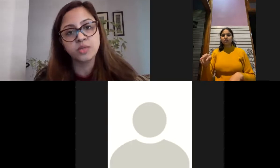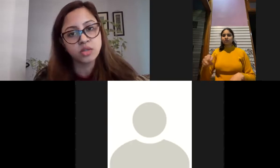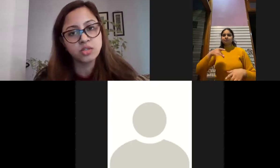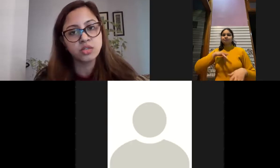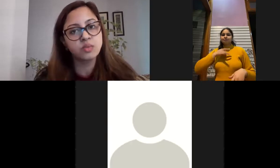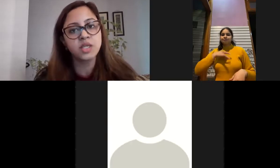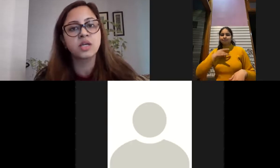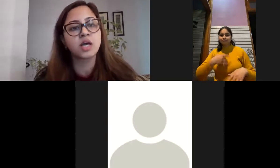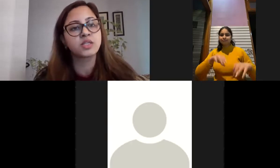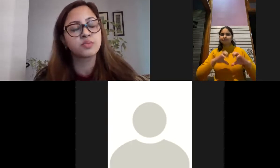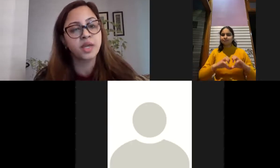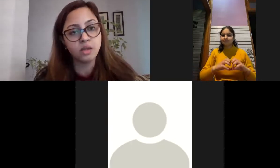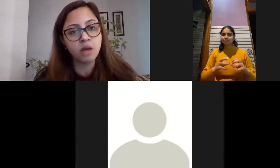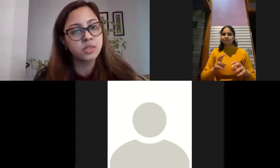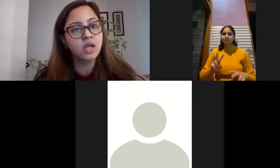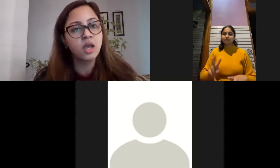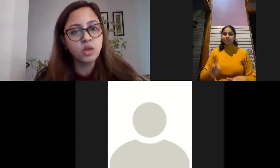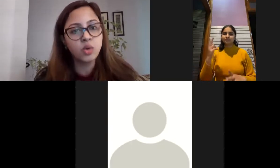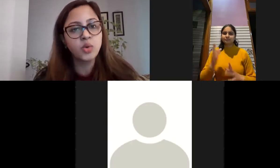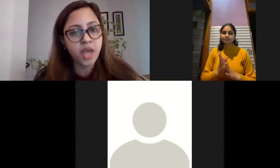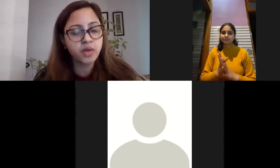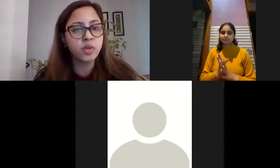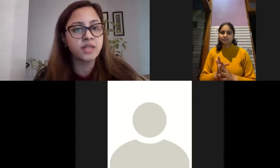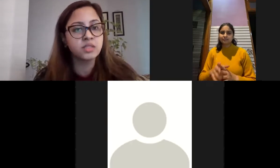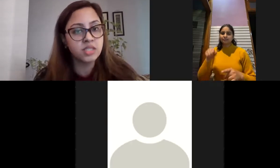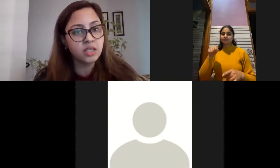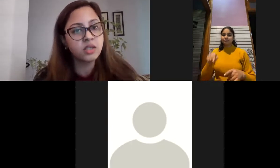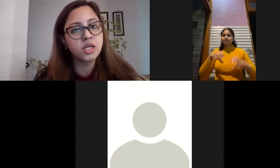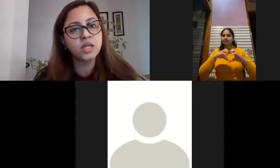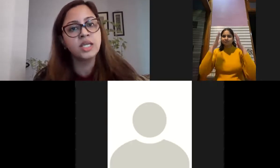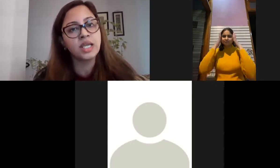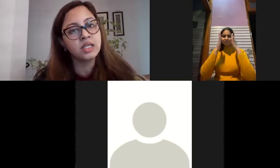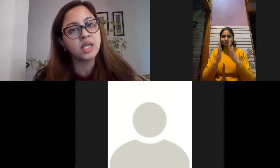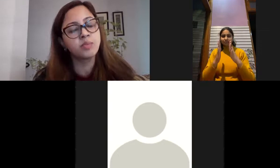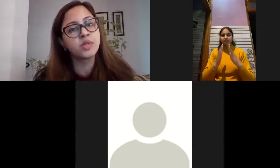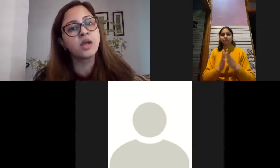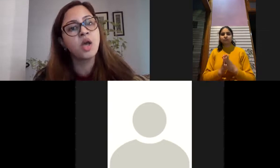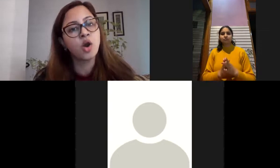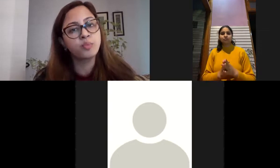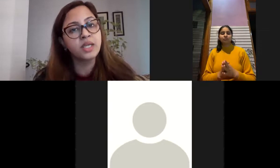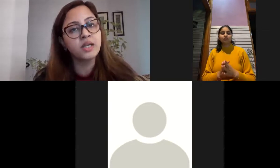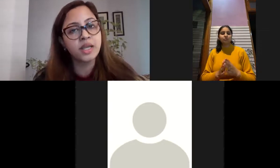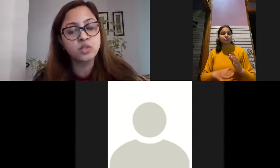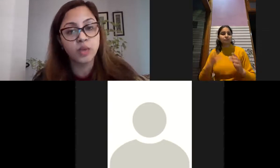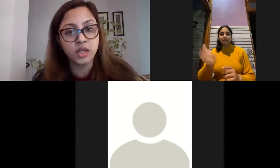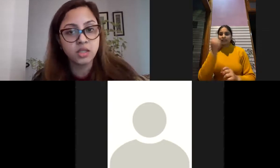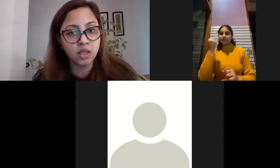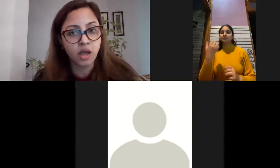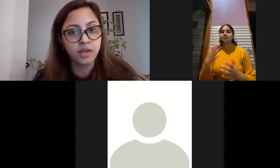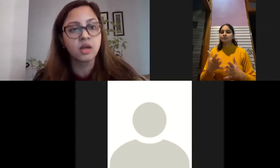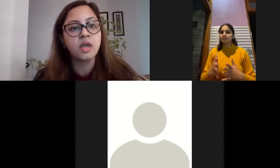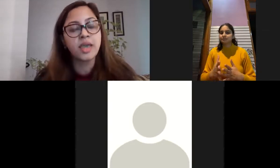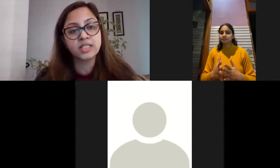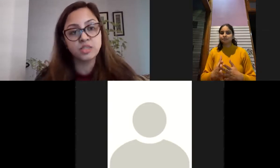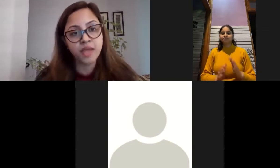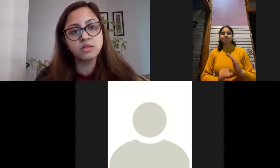taste obnoxious to me, her caste of mind common, low, narrow, and singularly incapable of being led to anything